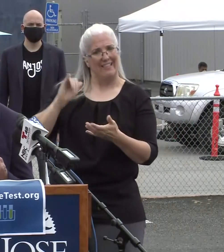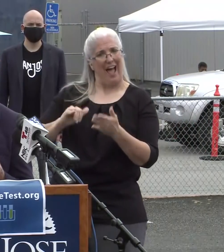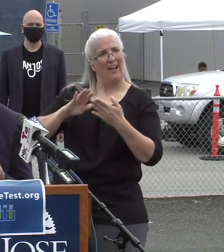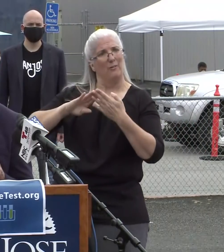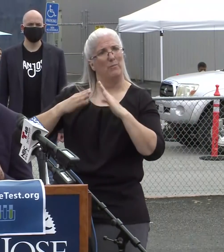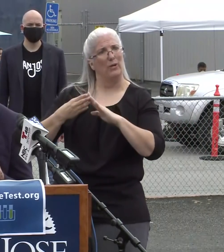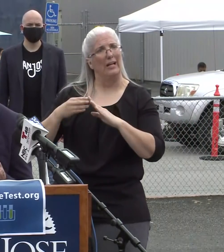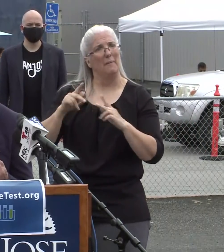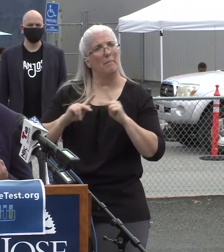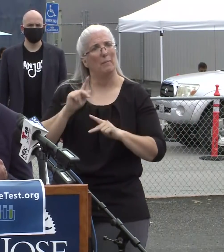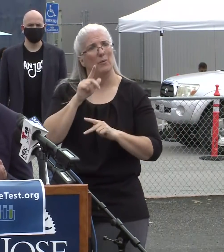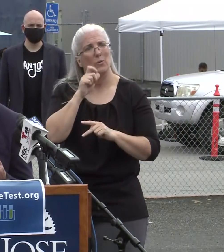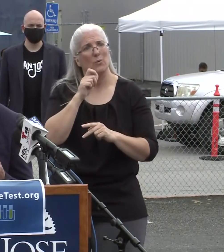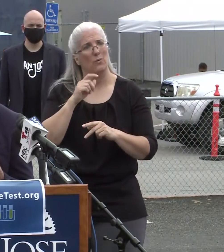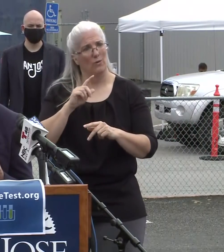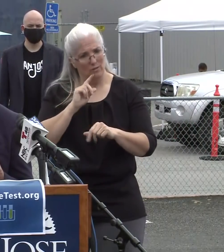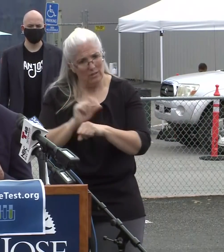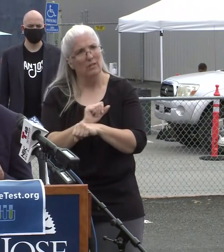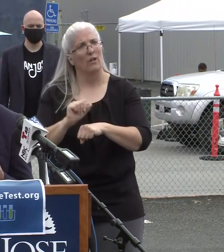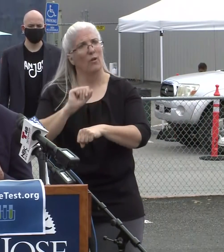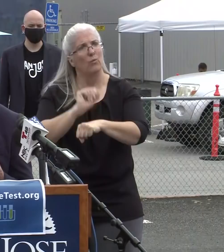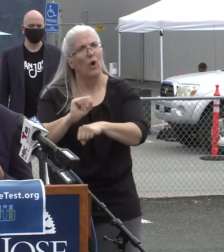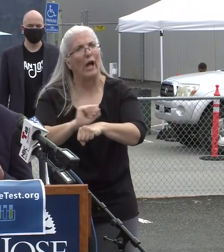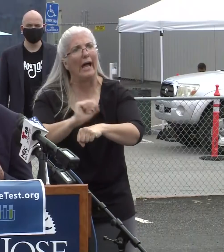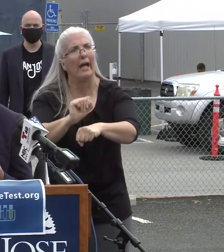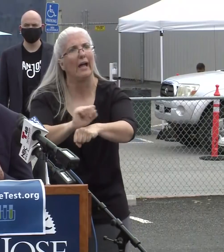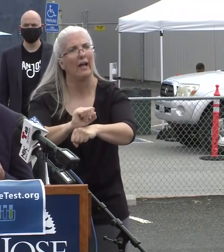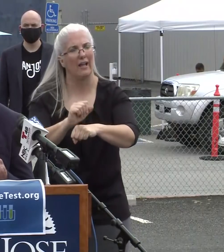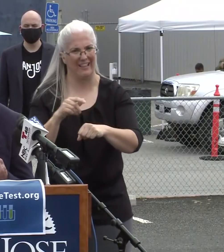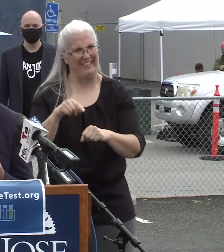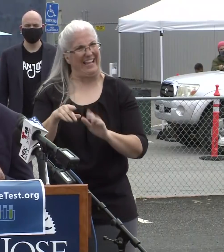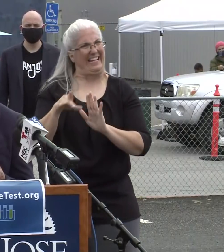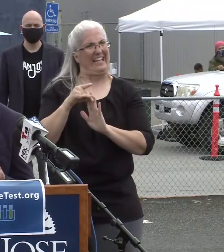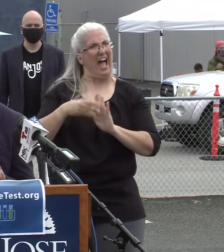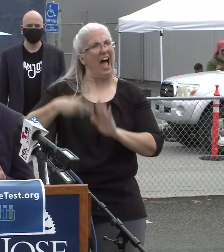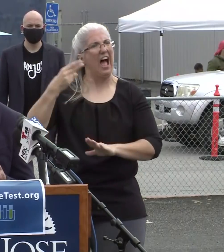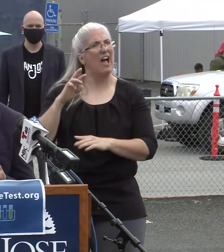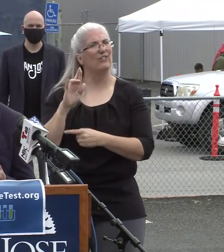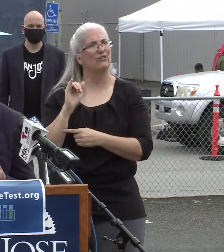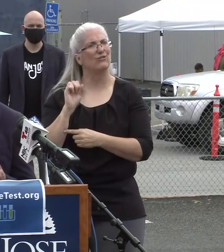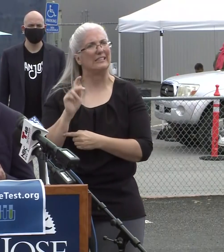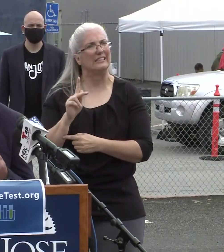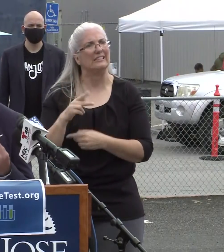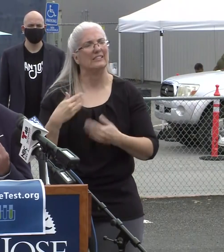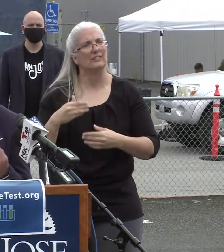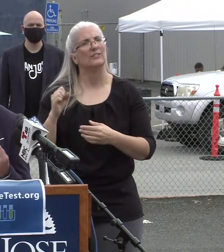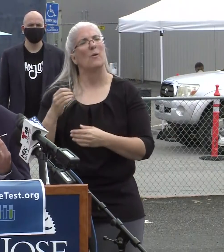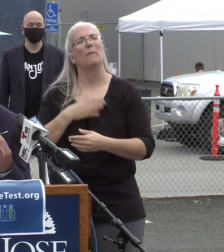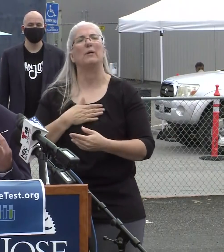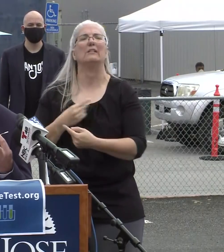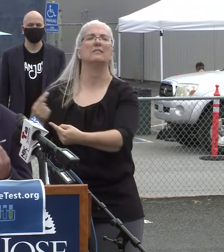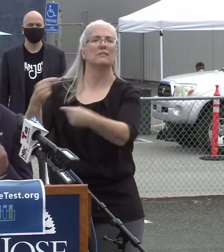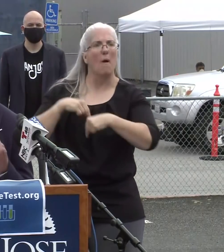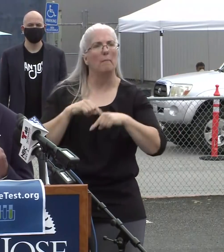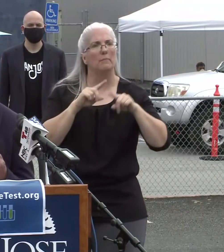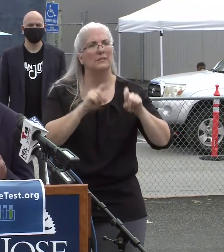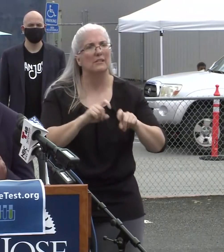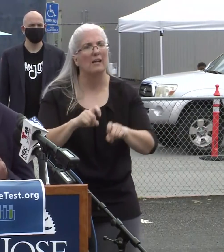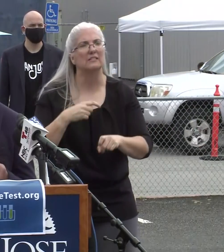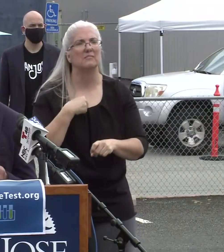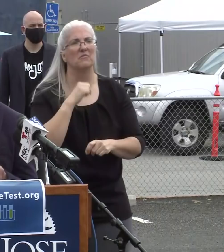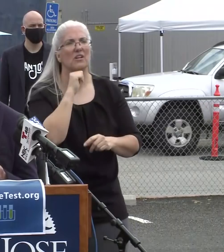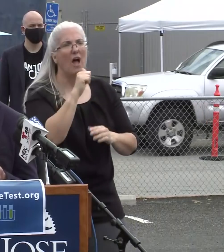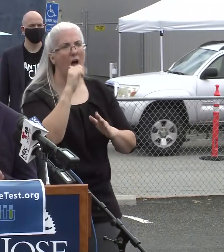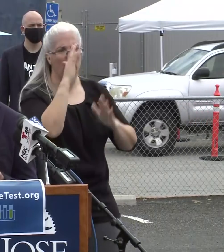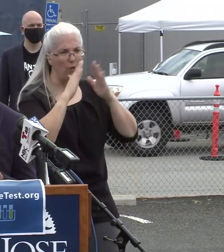again, that are our workers that are going to be at higher risk, to come out and be tested. I'm not so worried about the numbers. I'm